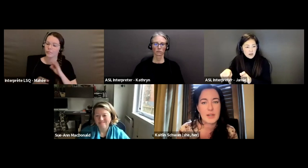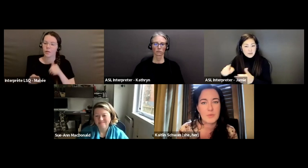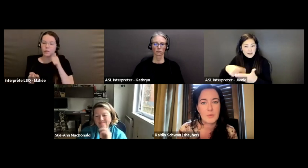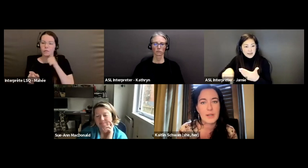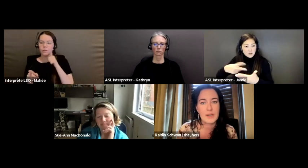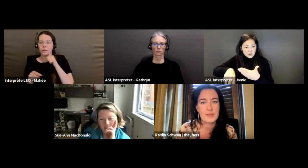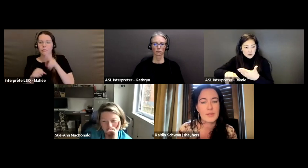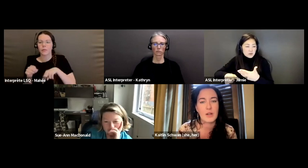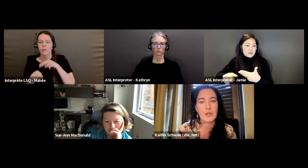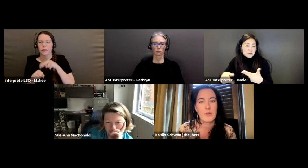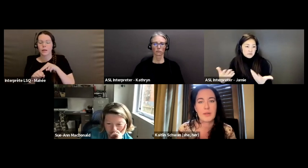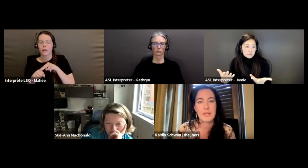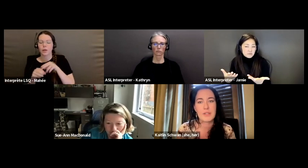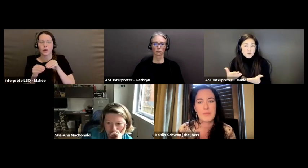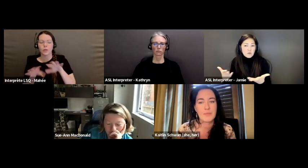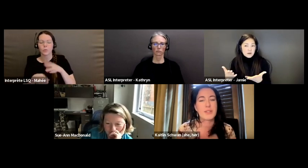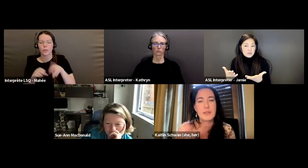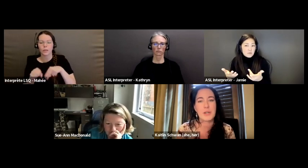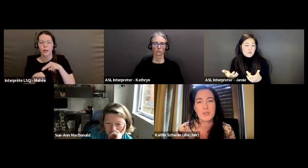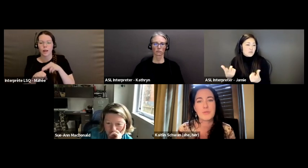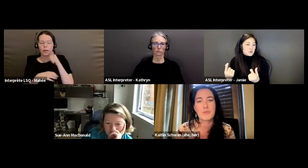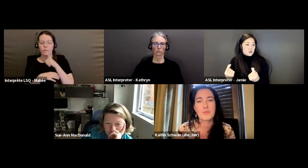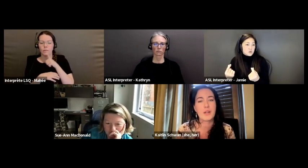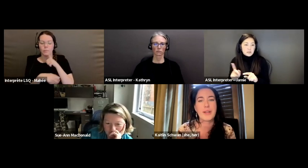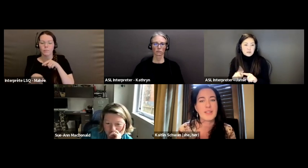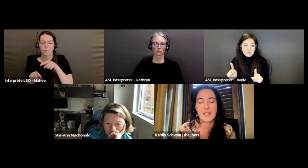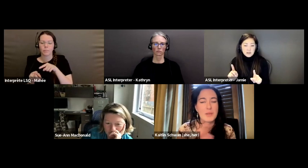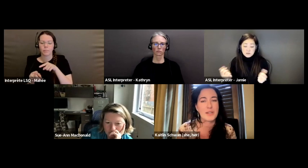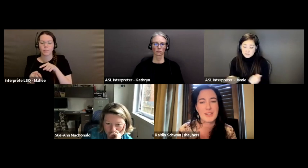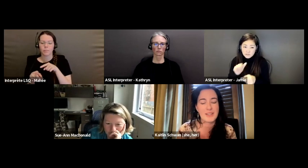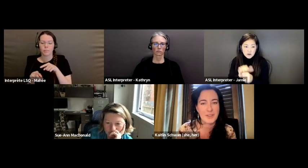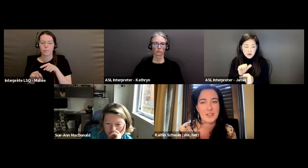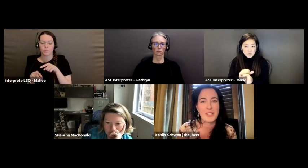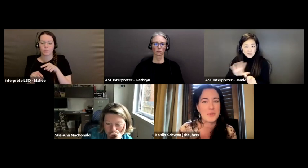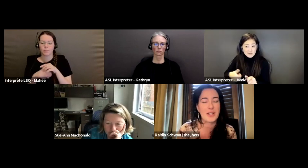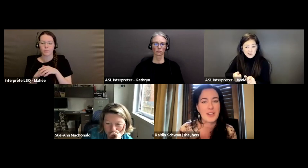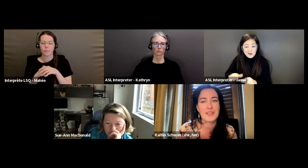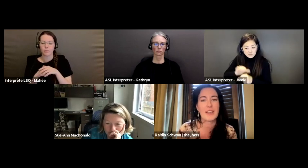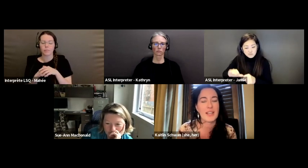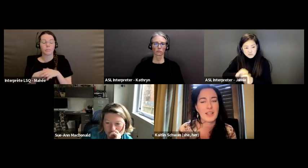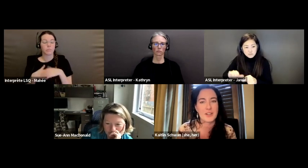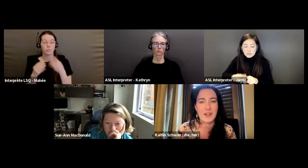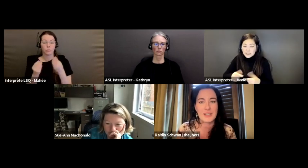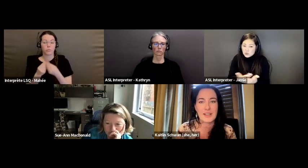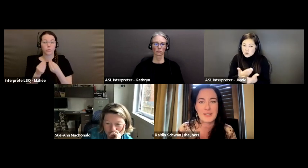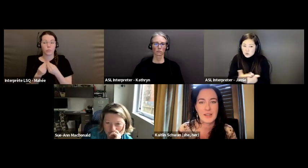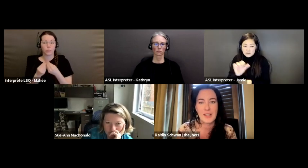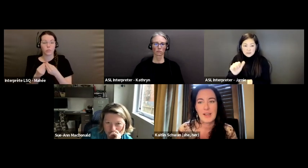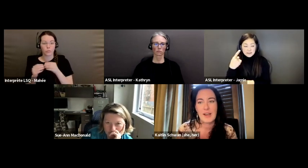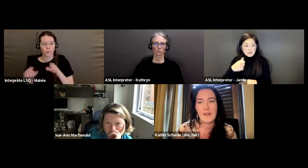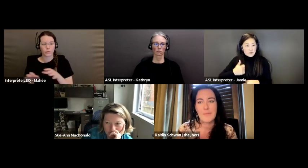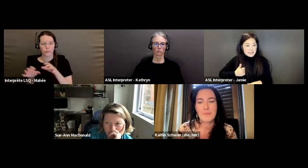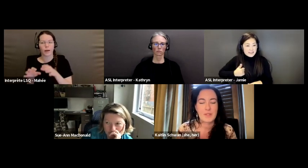come on kind of what is ongoing, but there is a bunch of work ongoing in this area, but it is a fairly new area in the Canadian context.